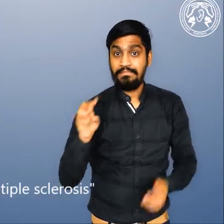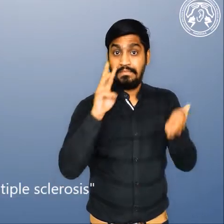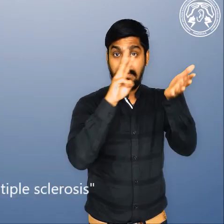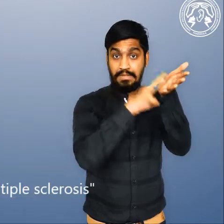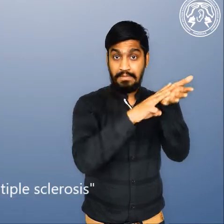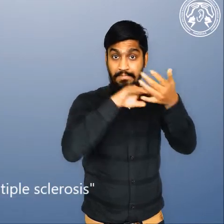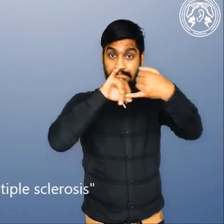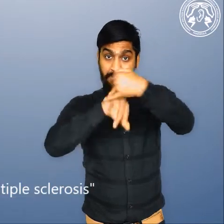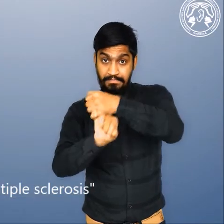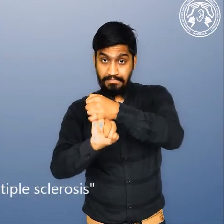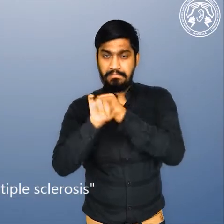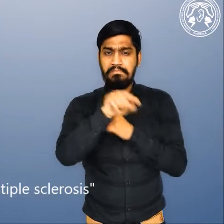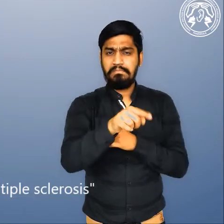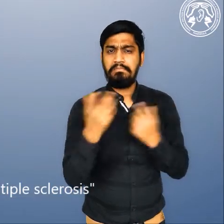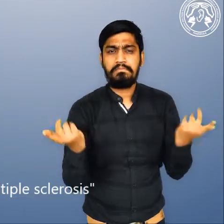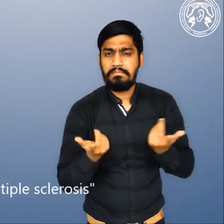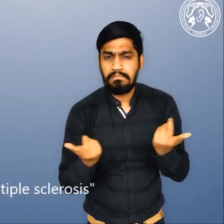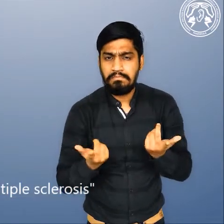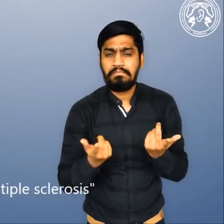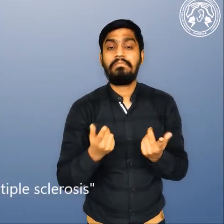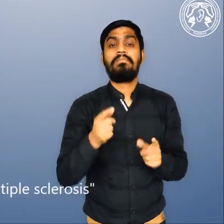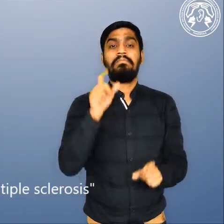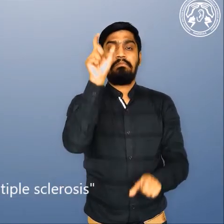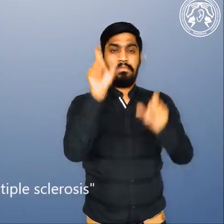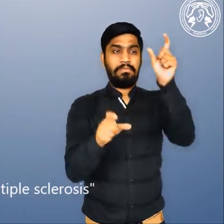Multiple sclerosis.